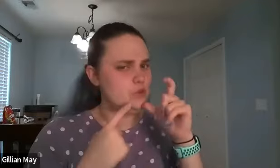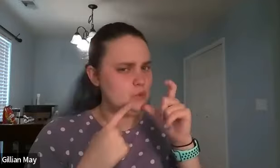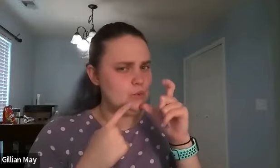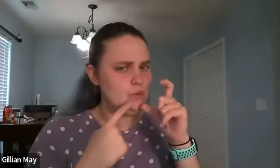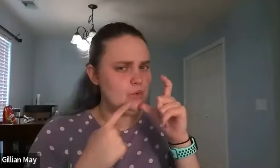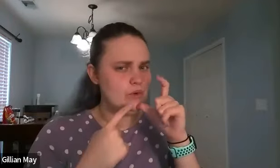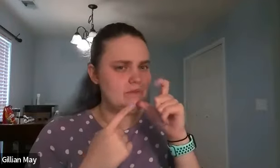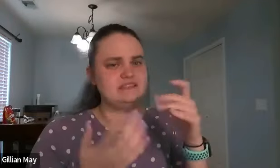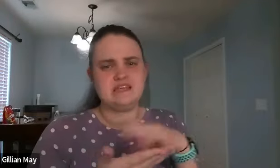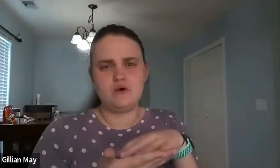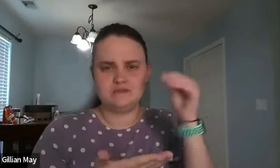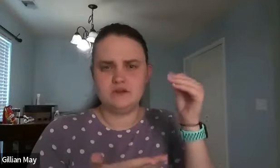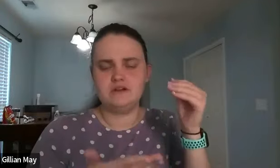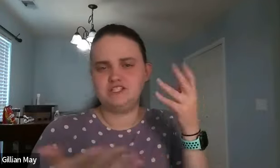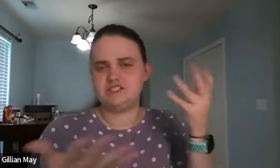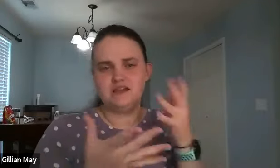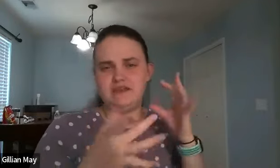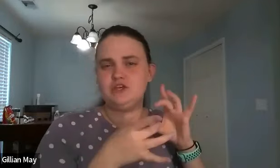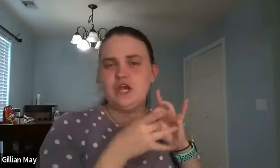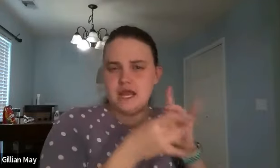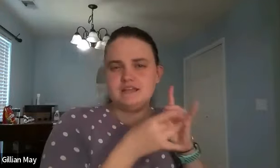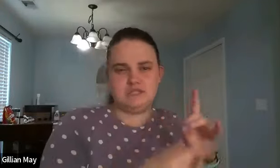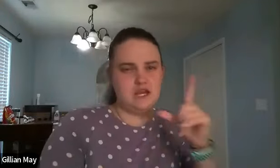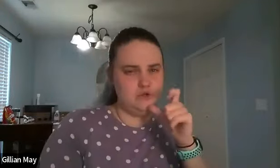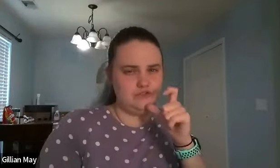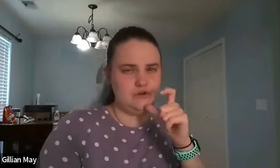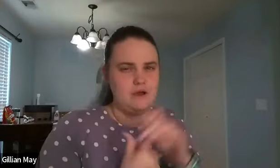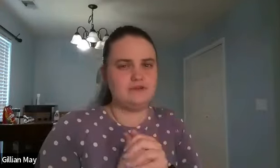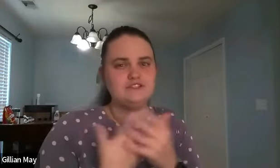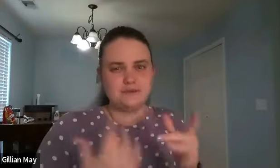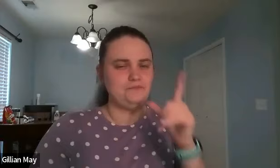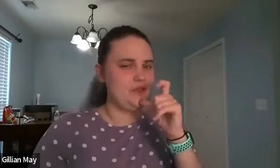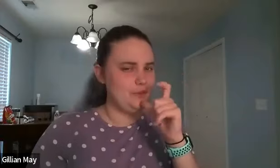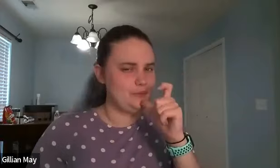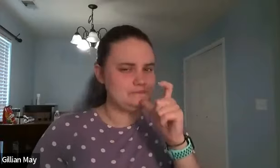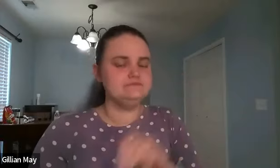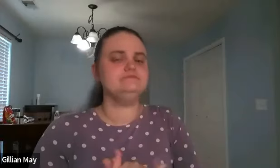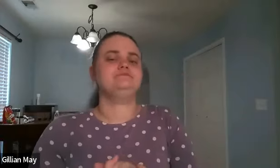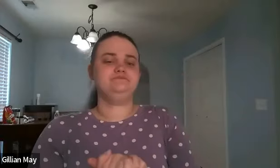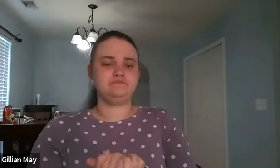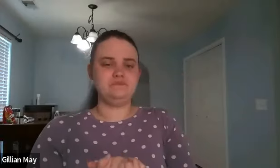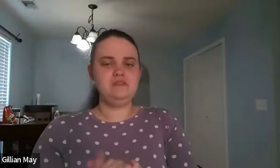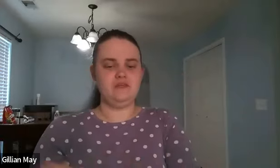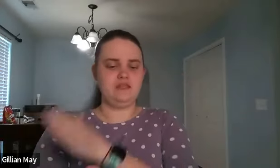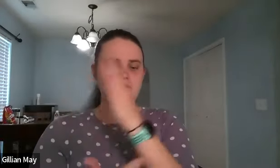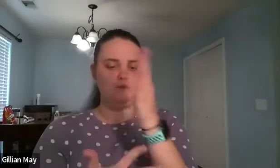who because that's how it's learned. It's just kind of like connects with that who so well. So who. And then we